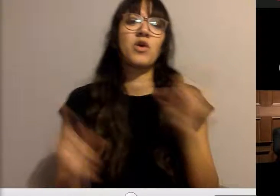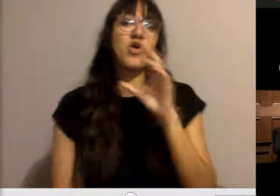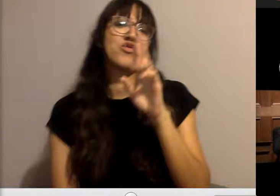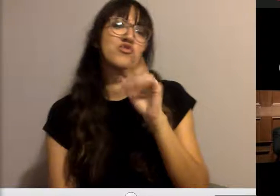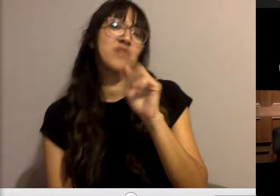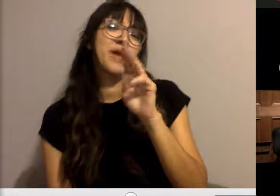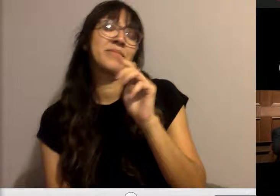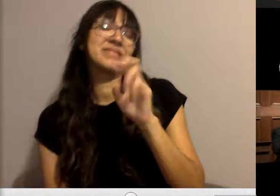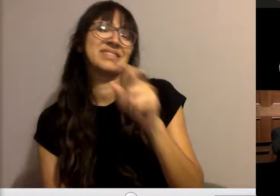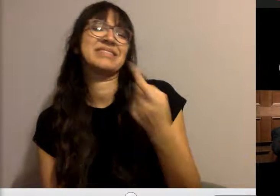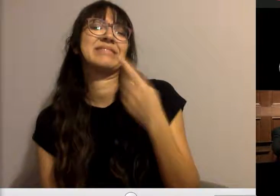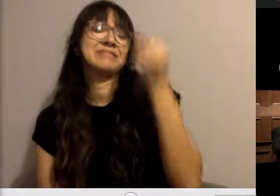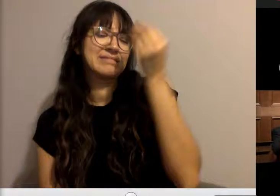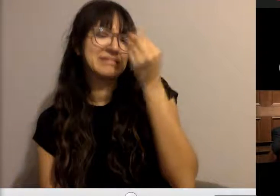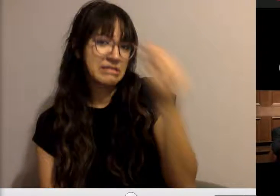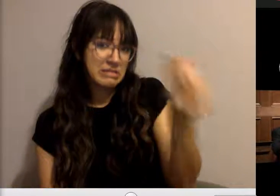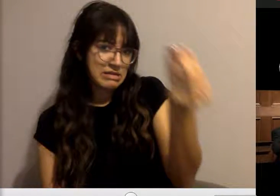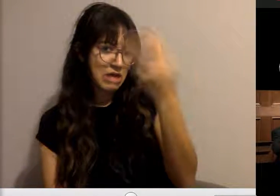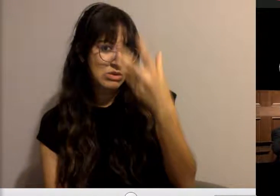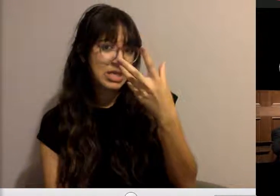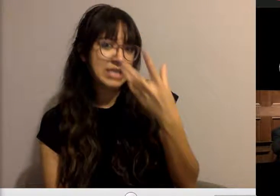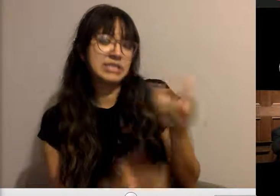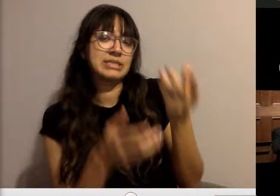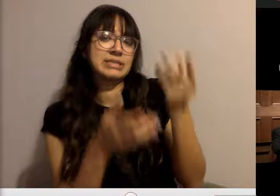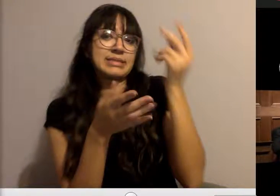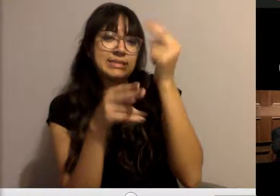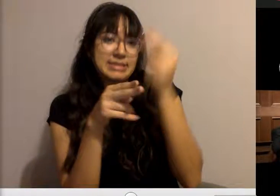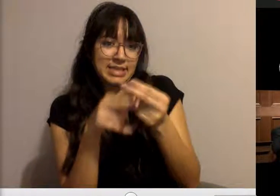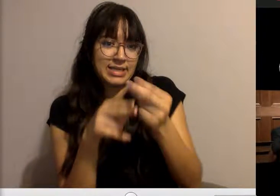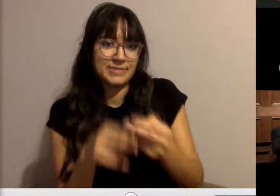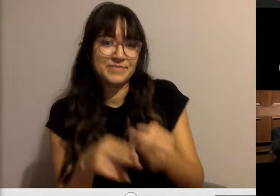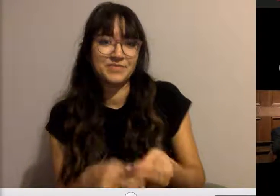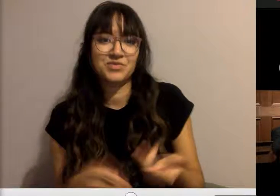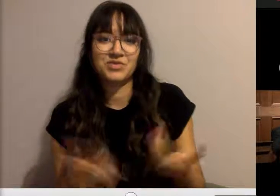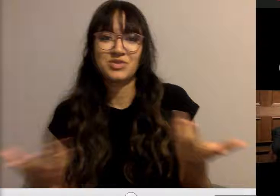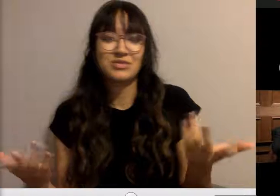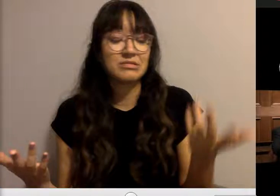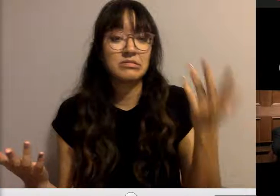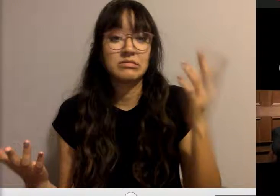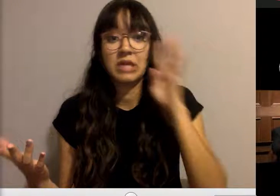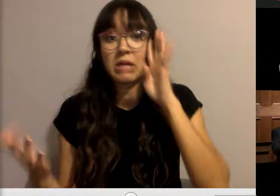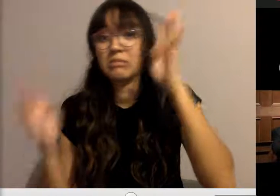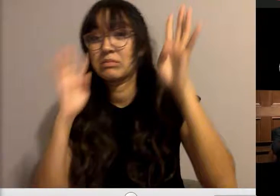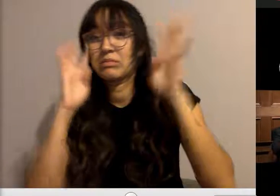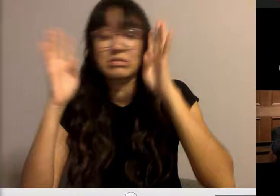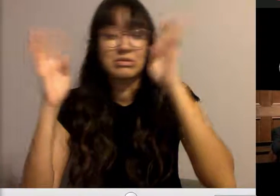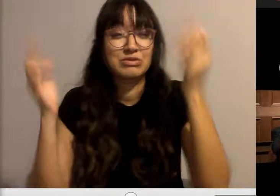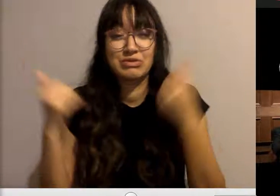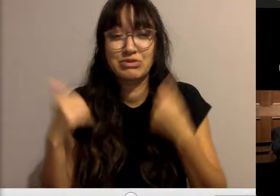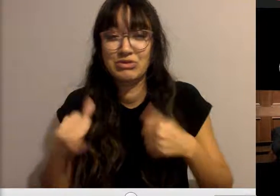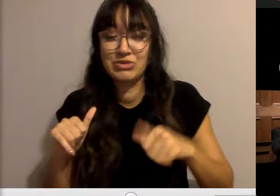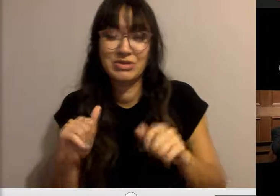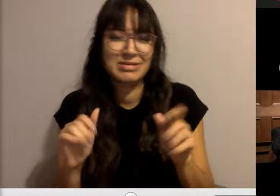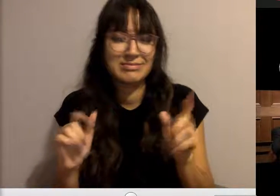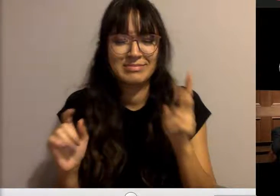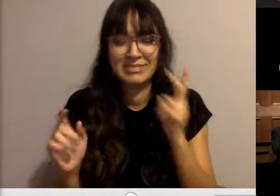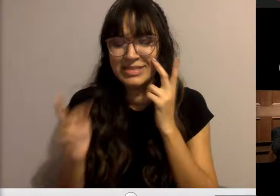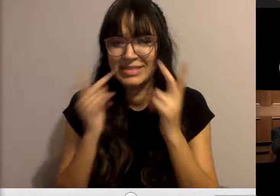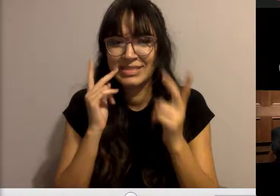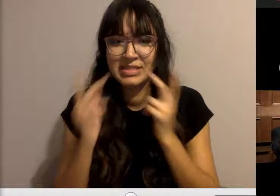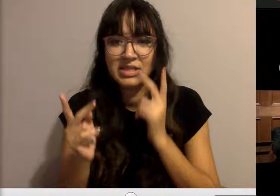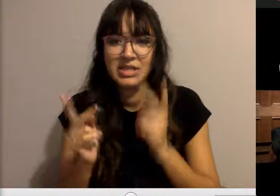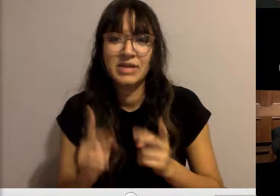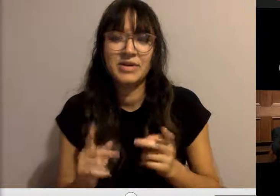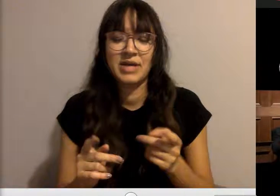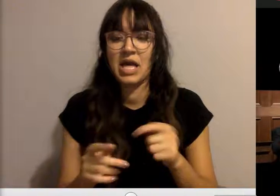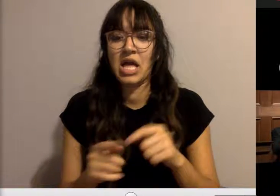playing, linguistic guessing games. So the Shardana, name me a place in the Mediterranean that's got the same type of consonants.